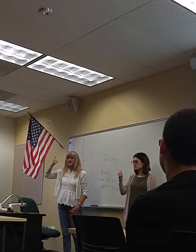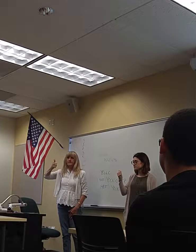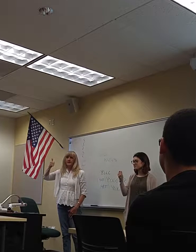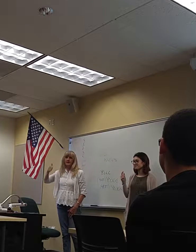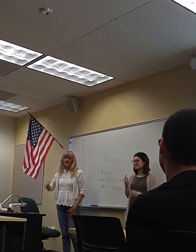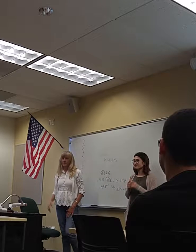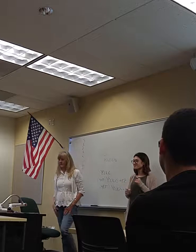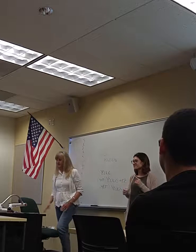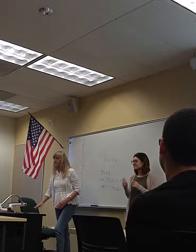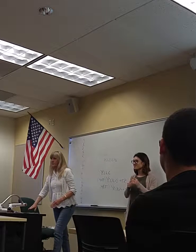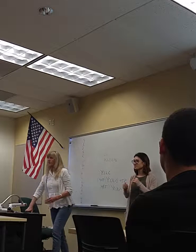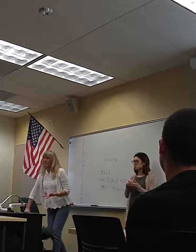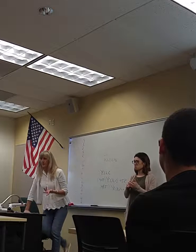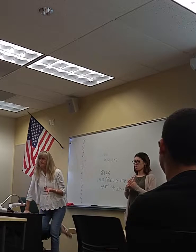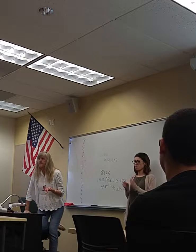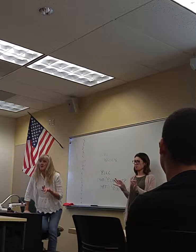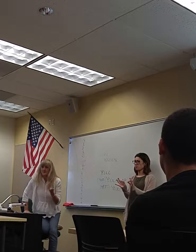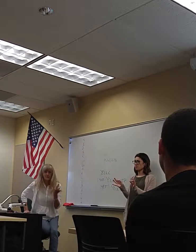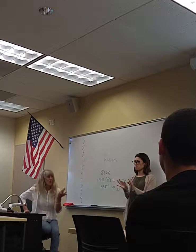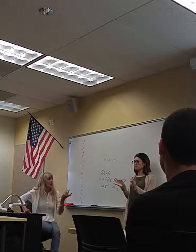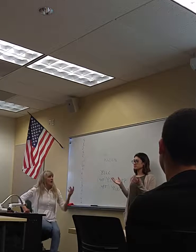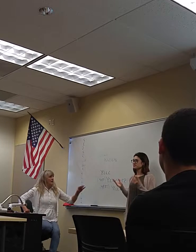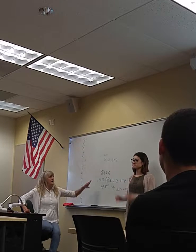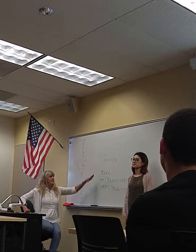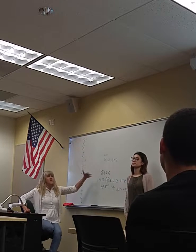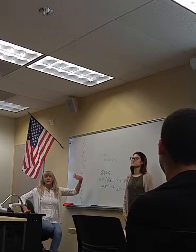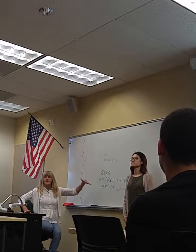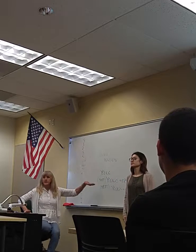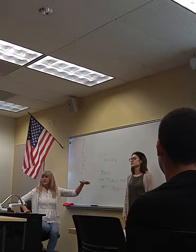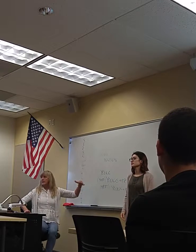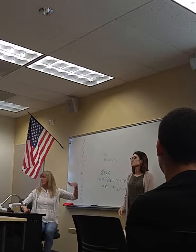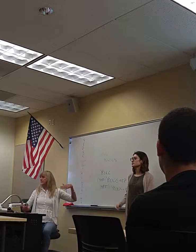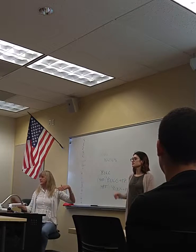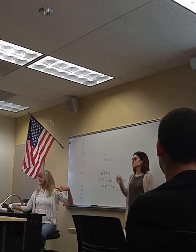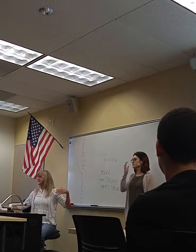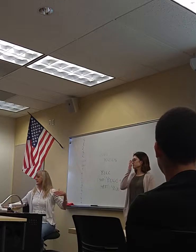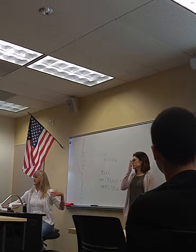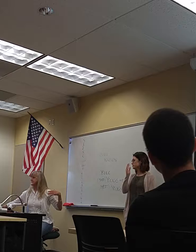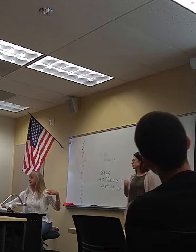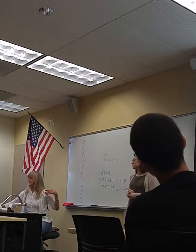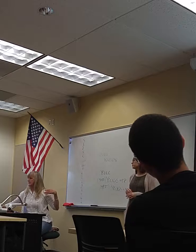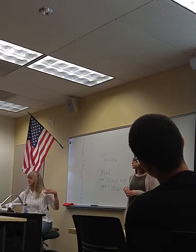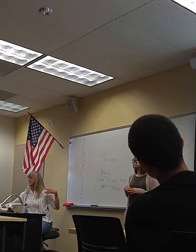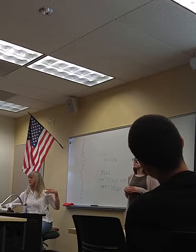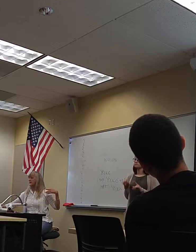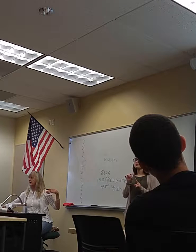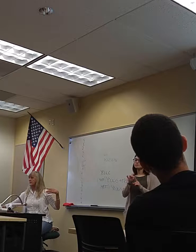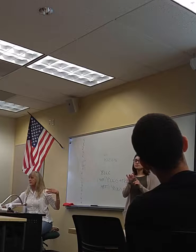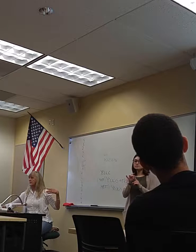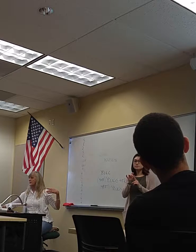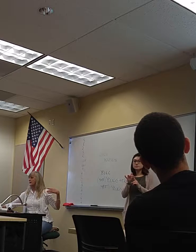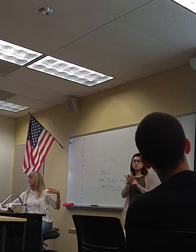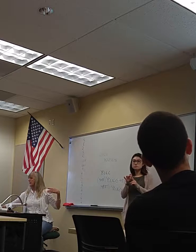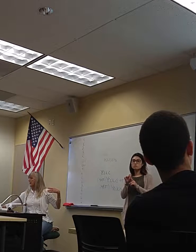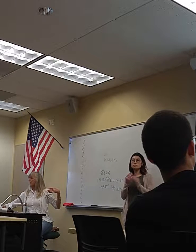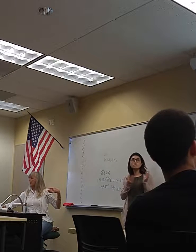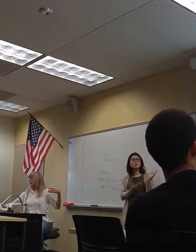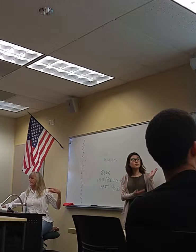mean anything, right? So in this stimuli that you're doing,